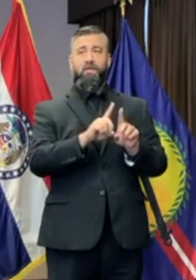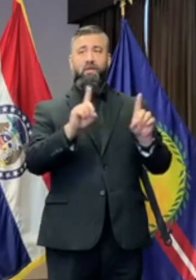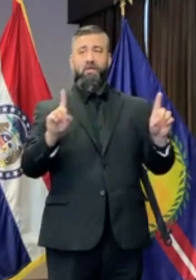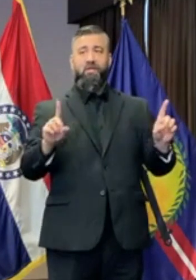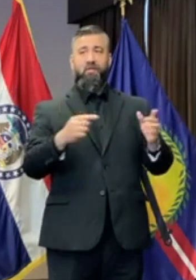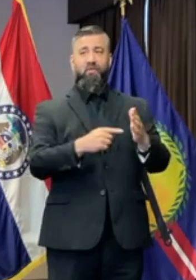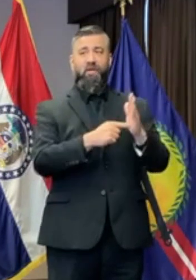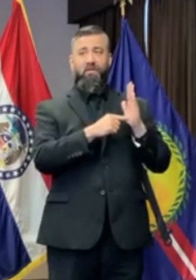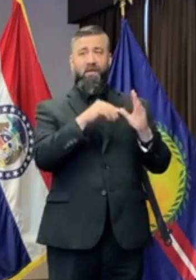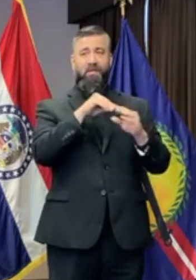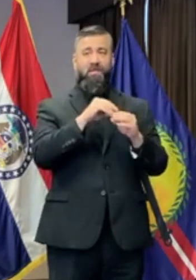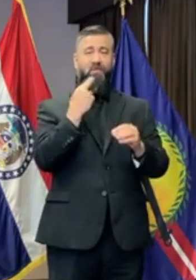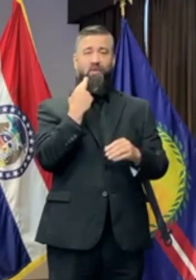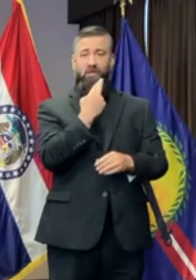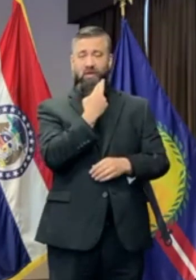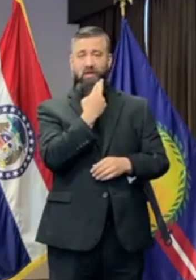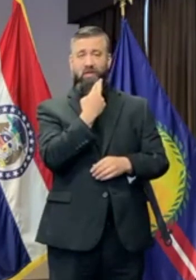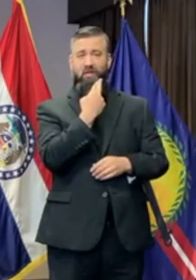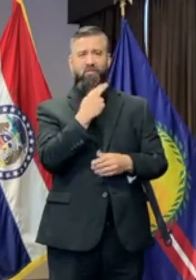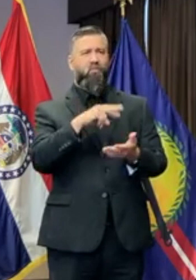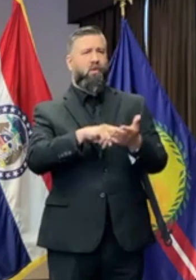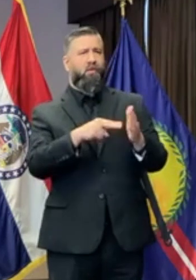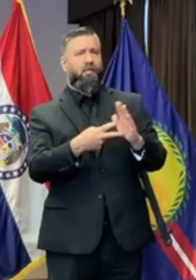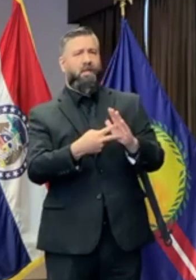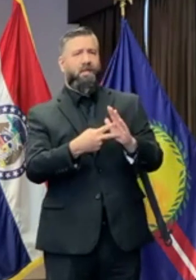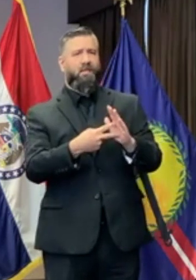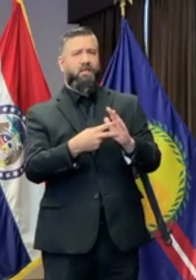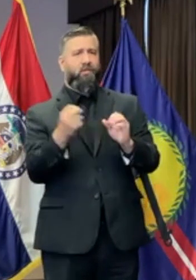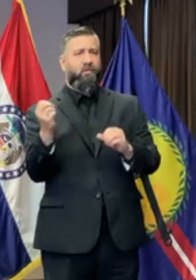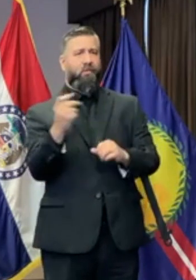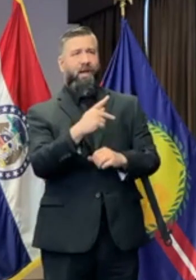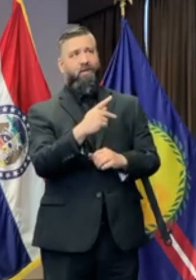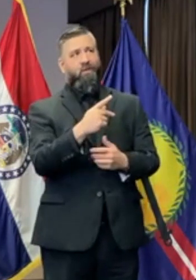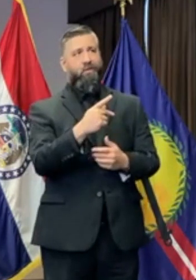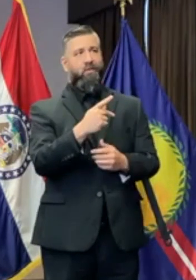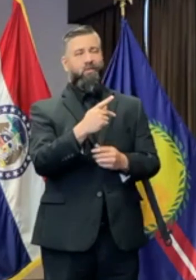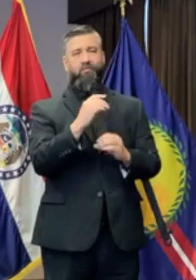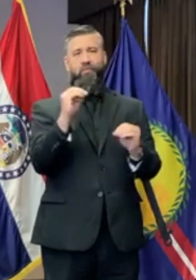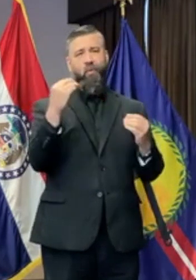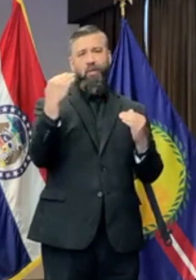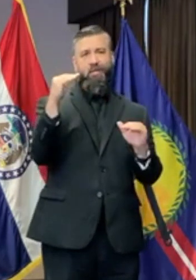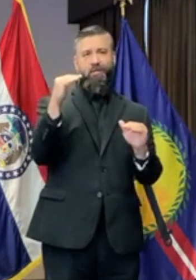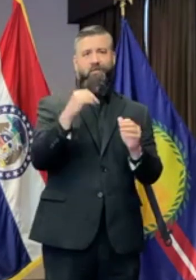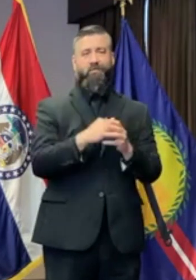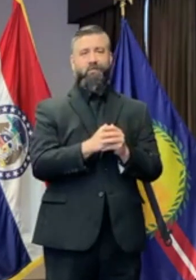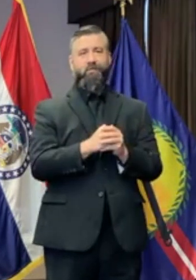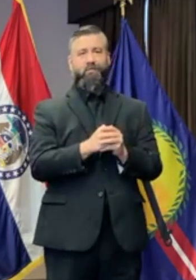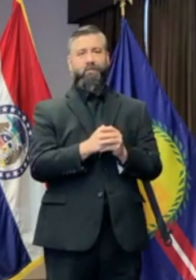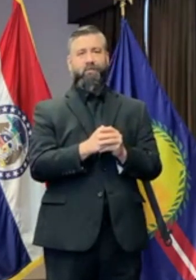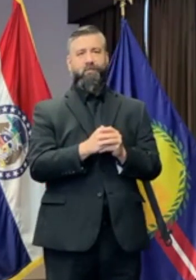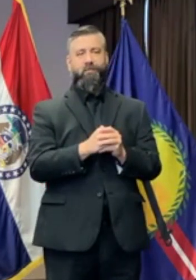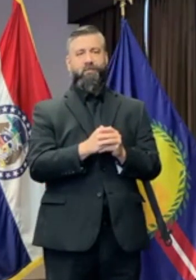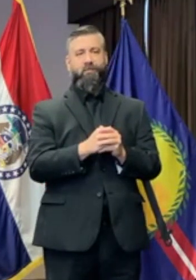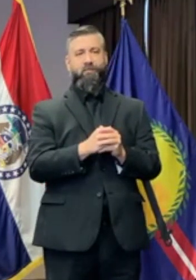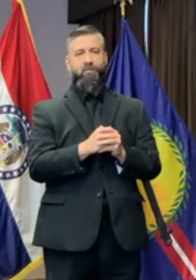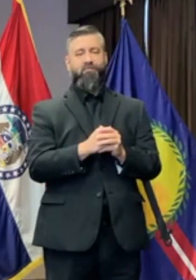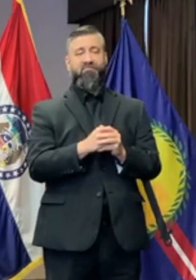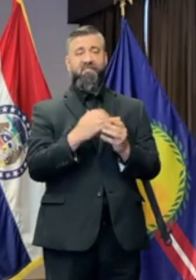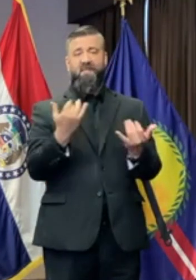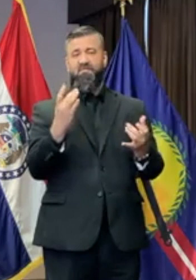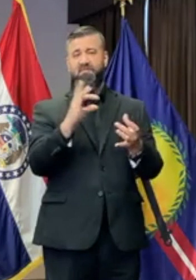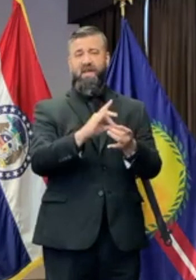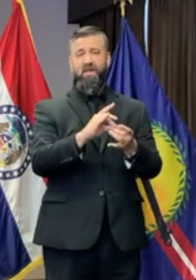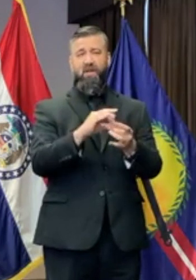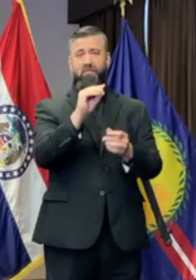distancing requirements in restaurants, what it means to be back to capacity that is not based on percentage but is based